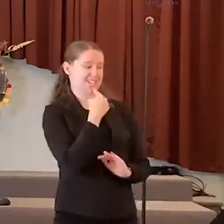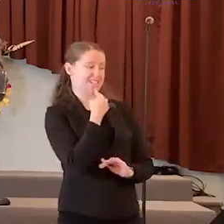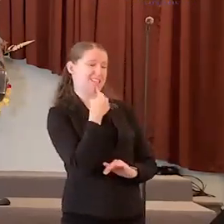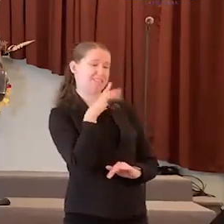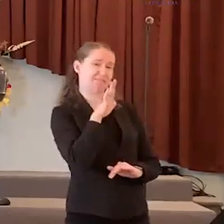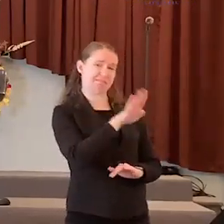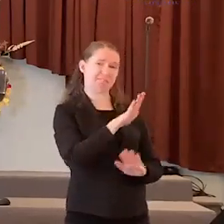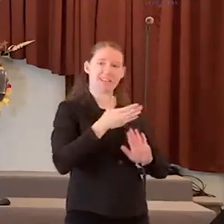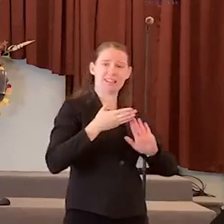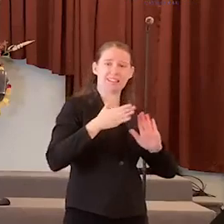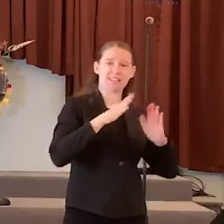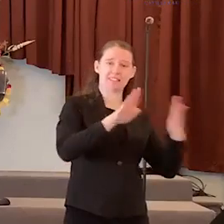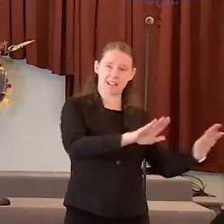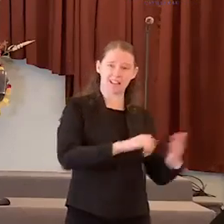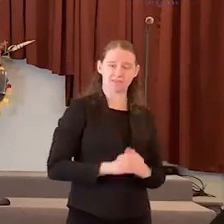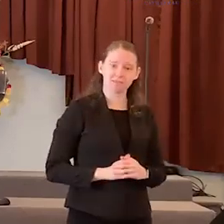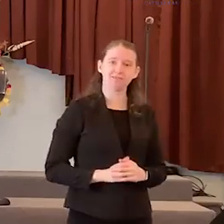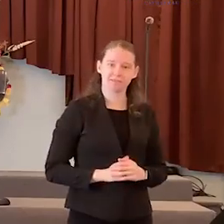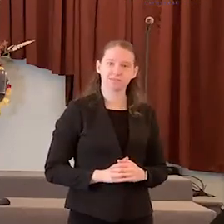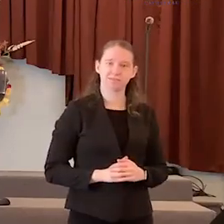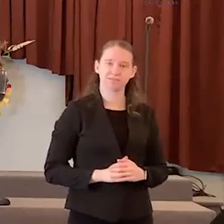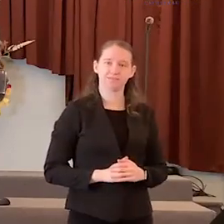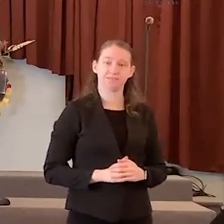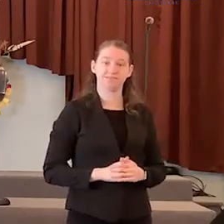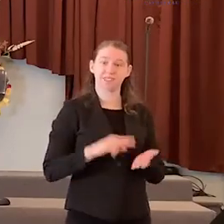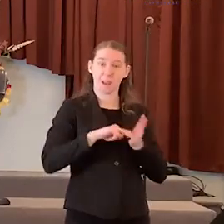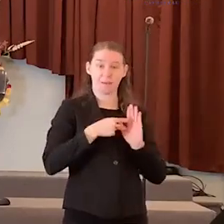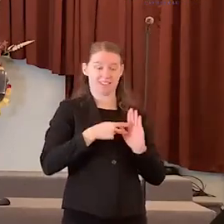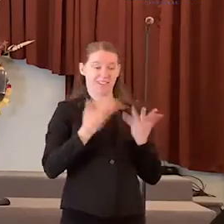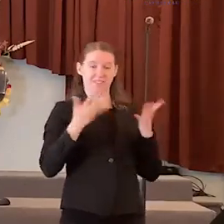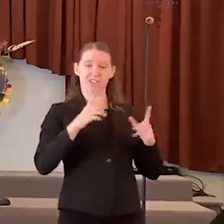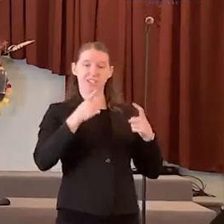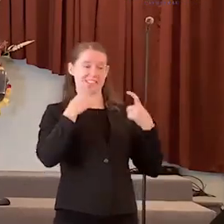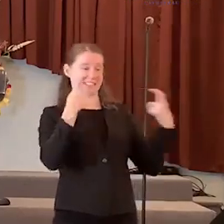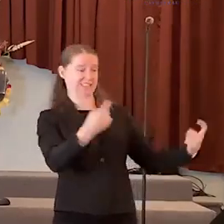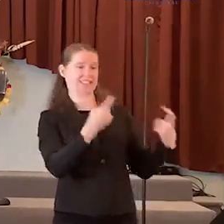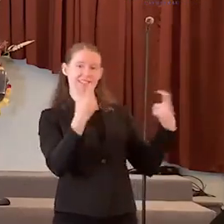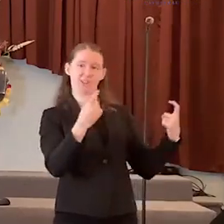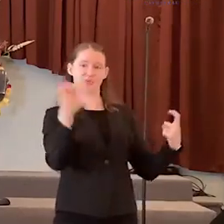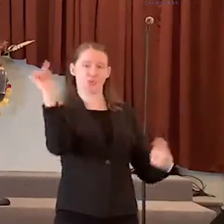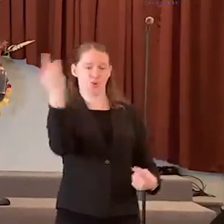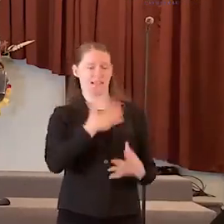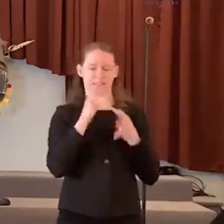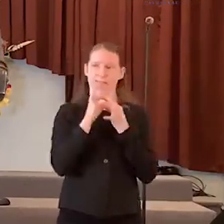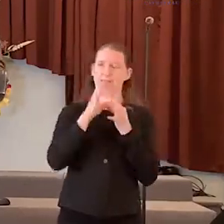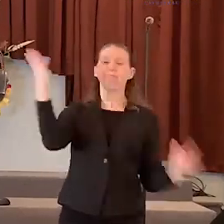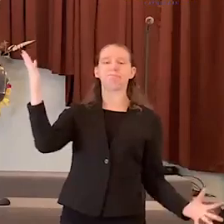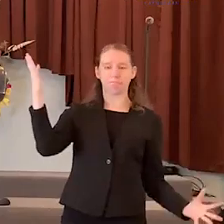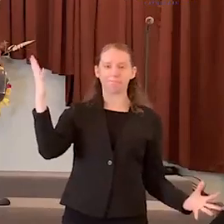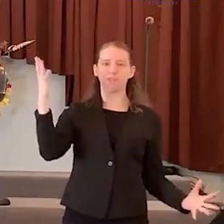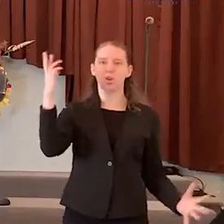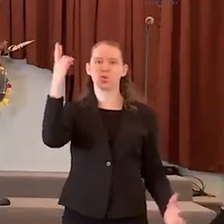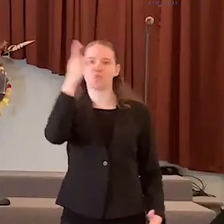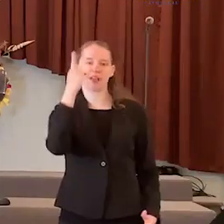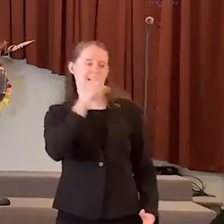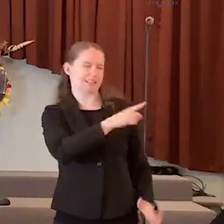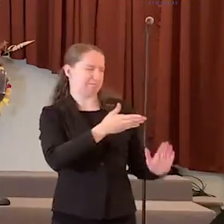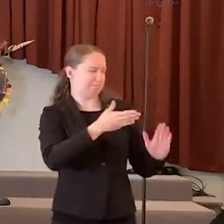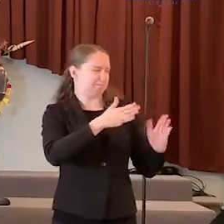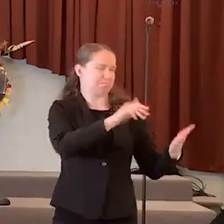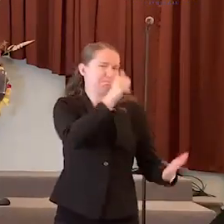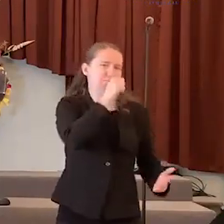his own hand or by others. He's sinned. He's messed up, fallen from grace, not realizing he's barely hanging